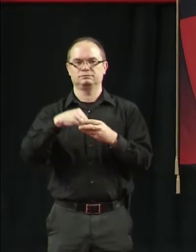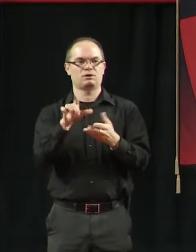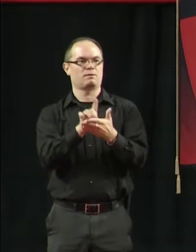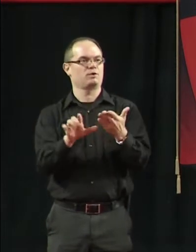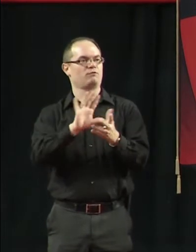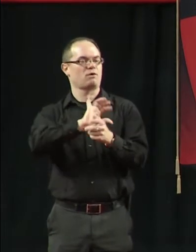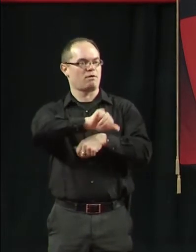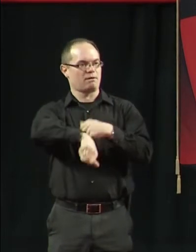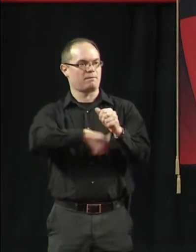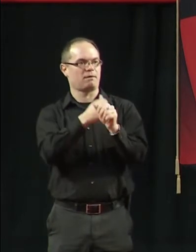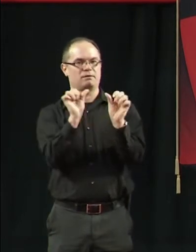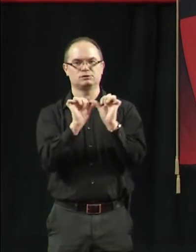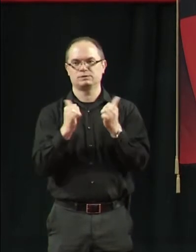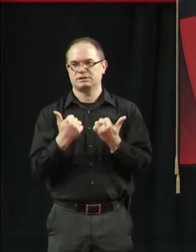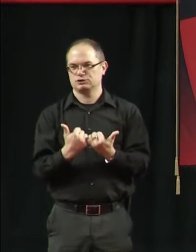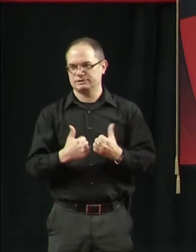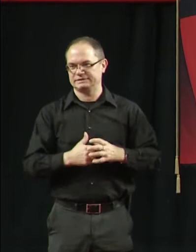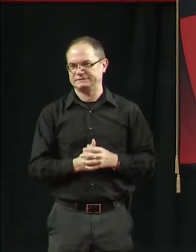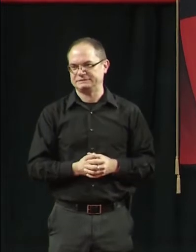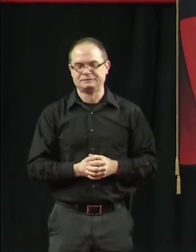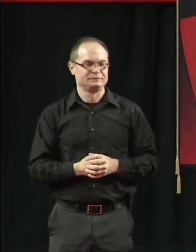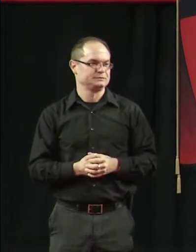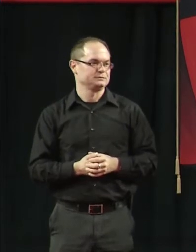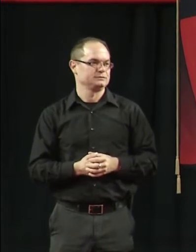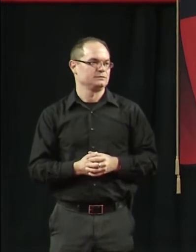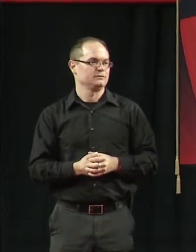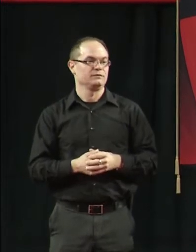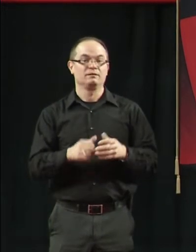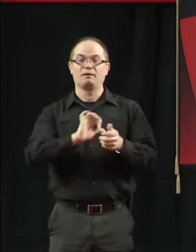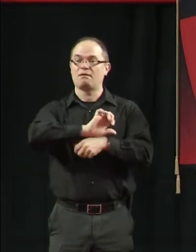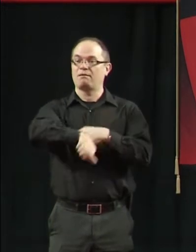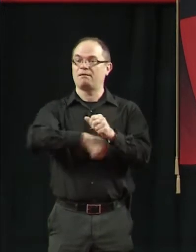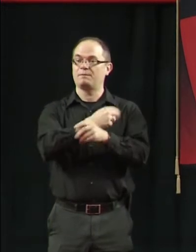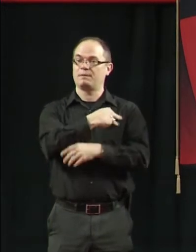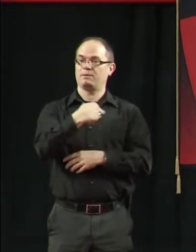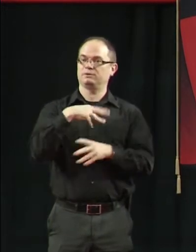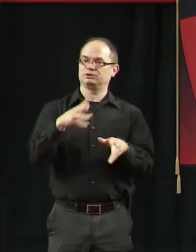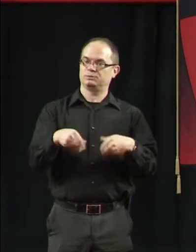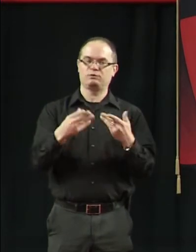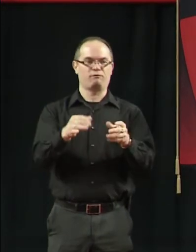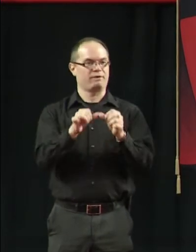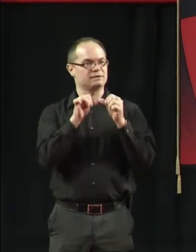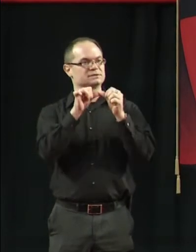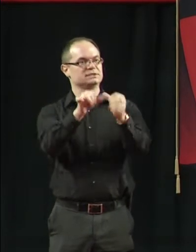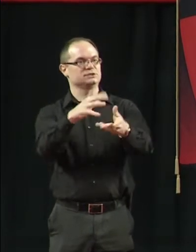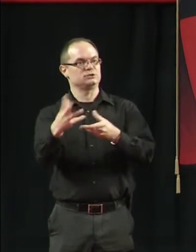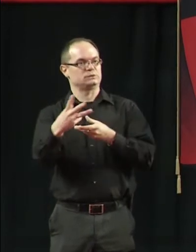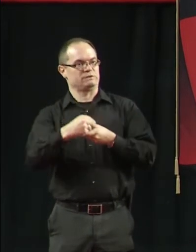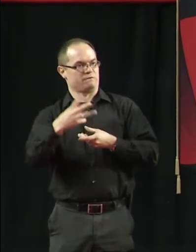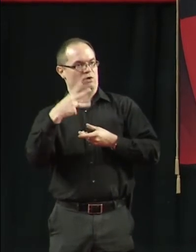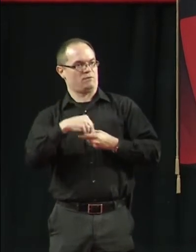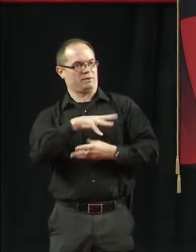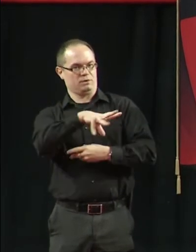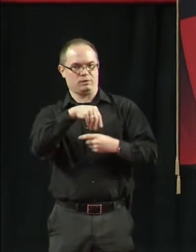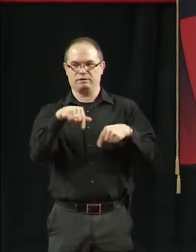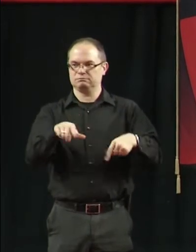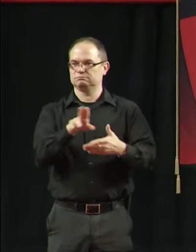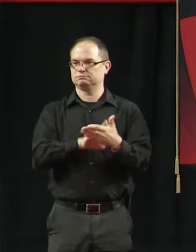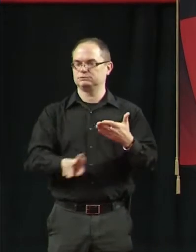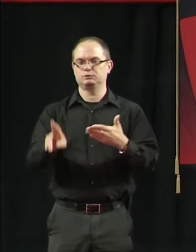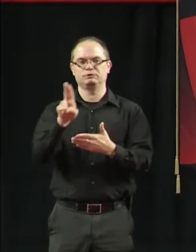Lamar's Alumni Association. Alumni membership provides continuous involvement with the